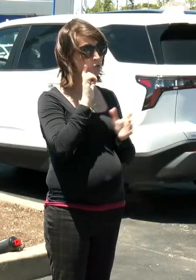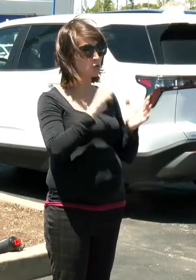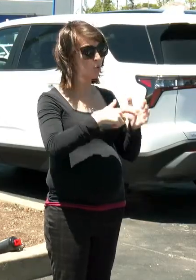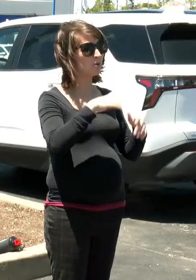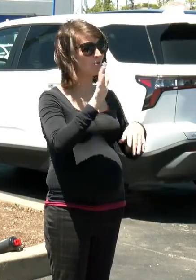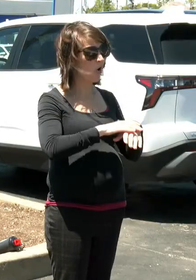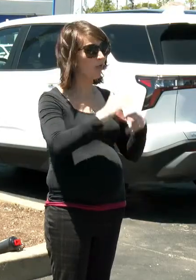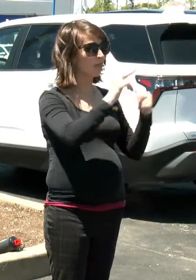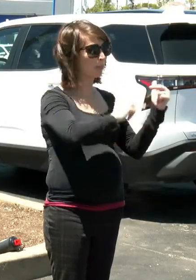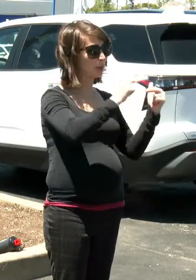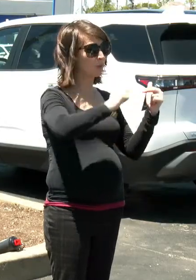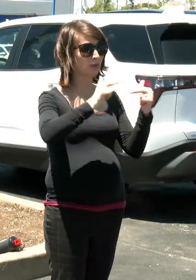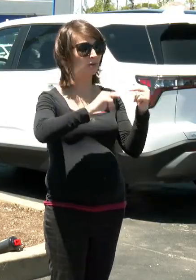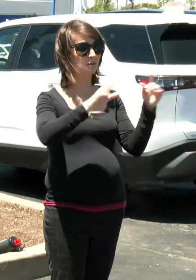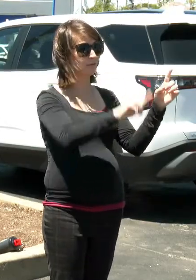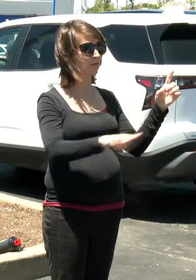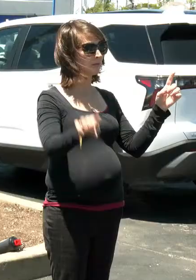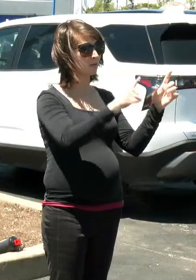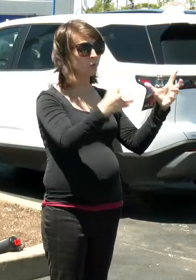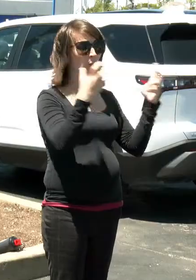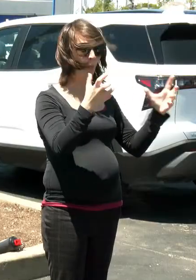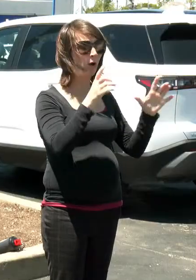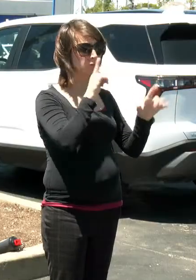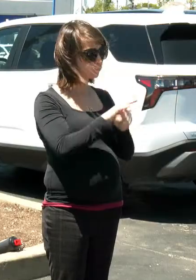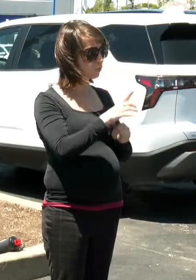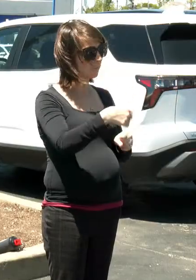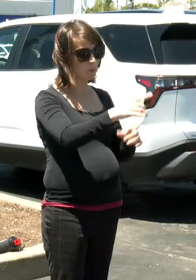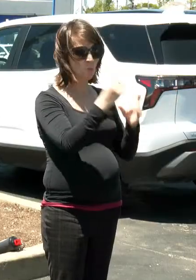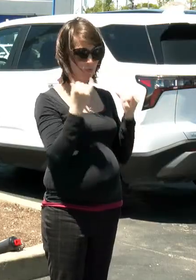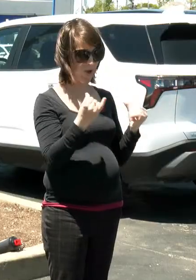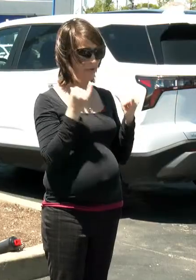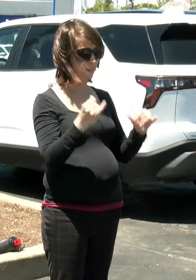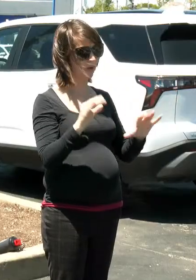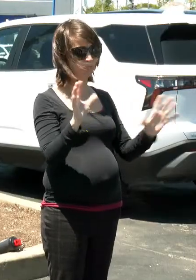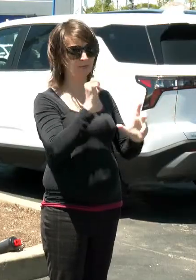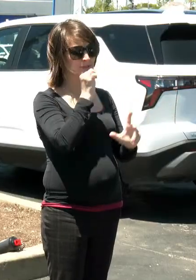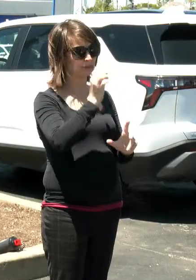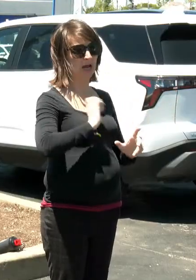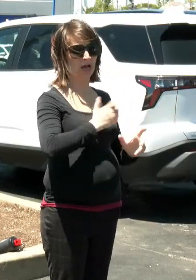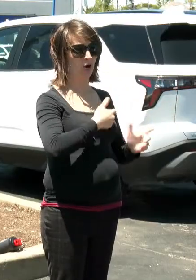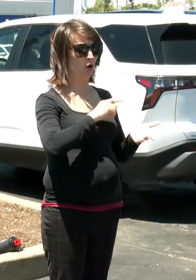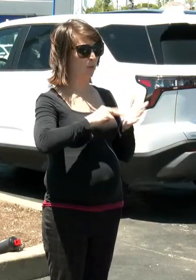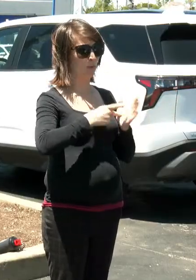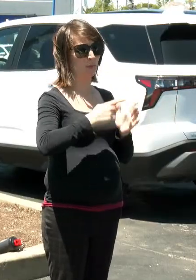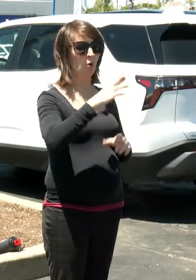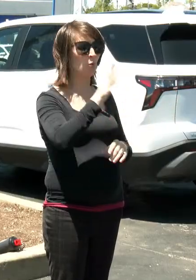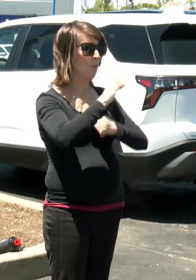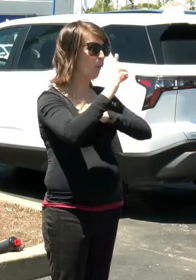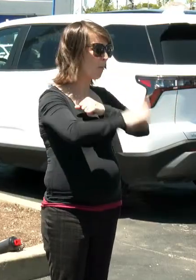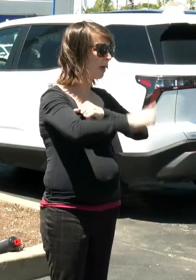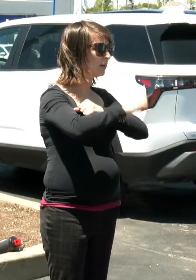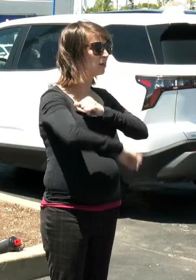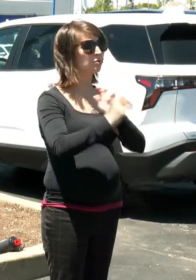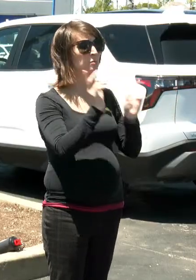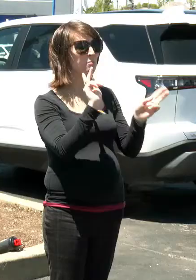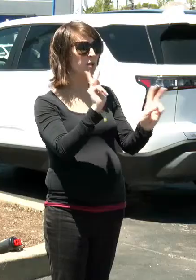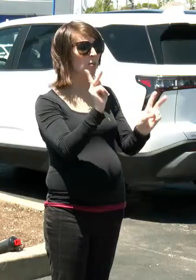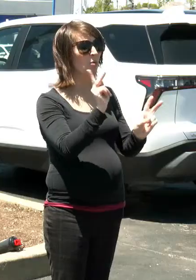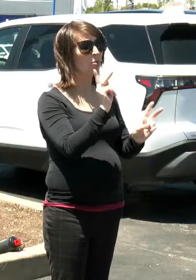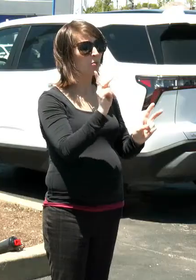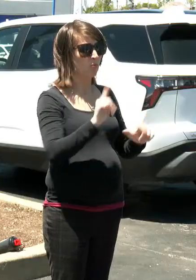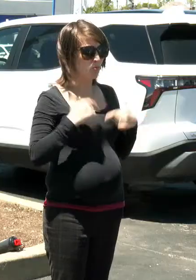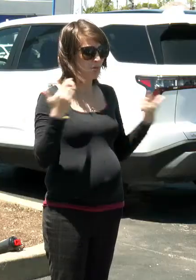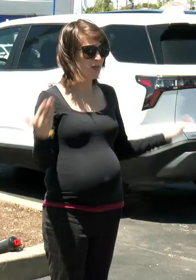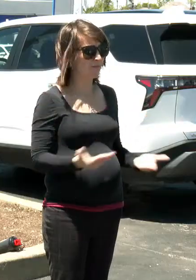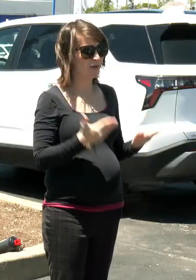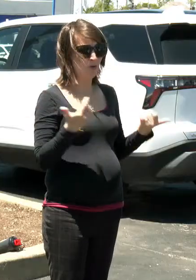buildings. We want to assure you right now that it is not our intent, nor are we going to be punishing residents in any